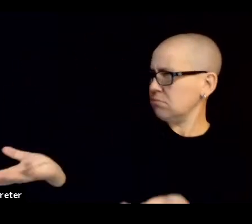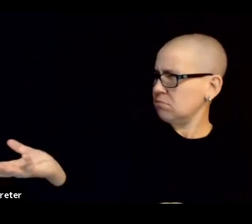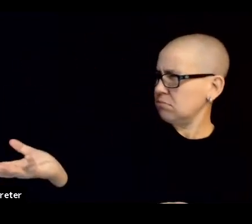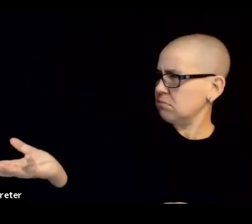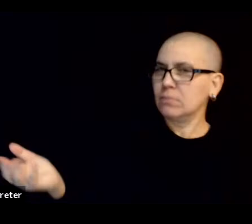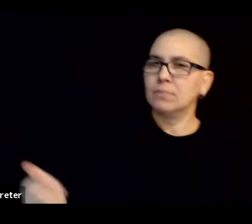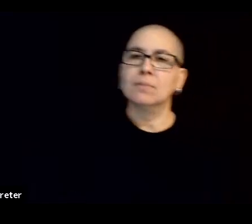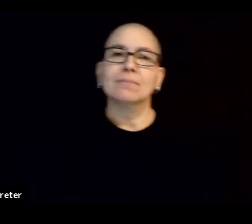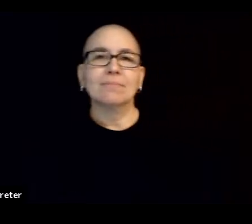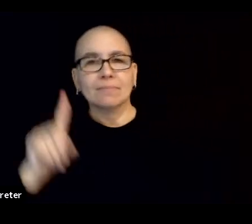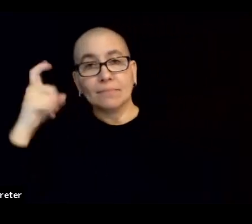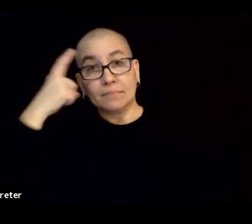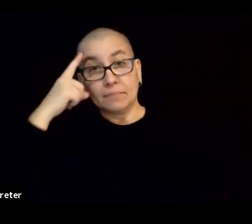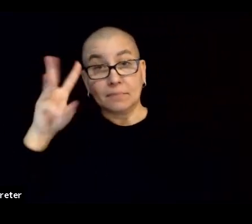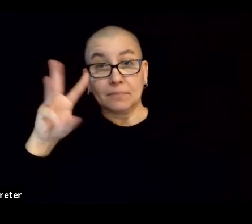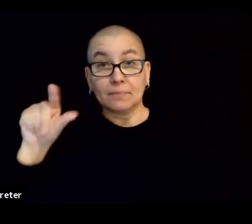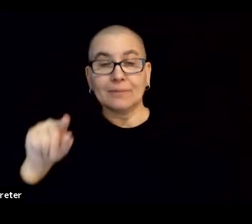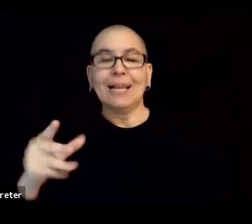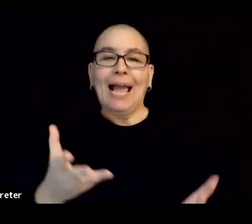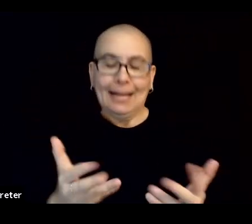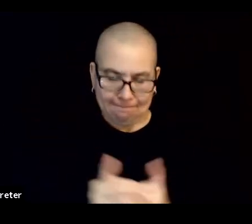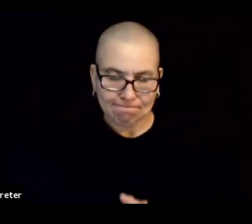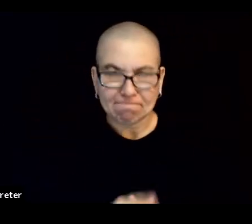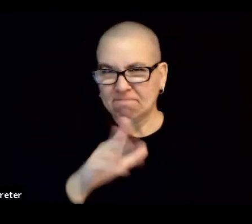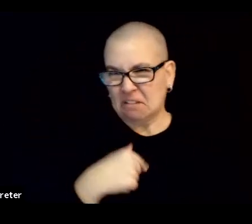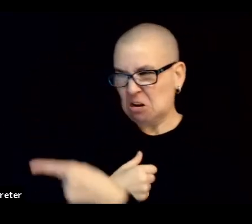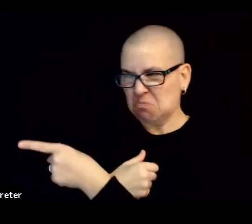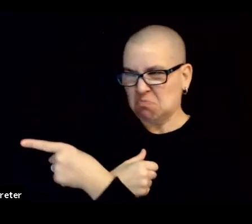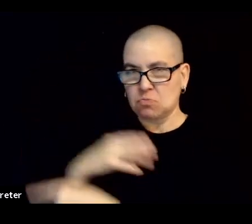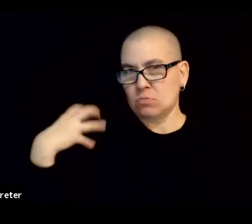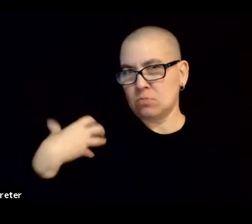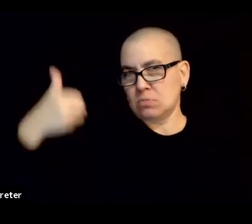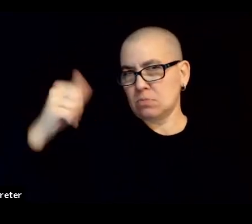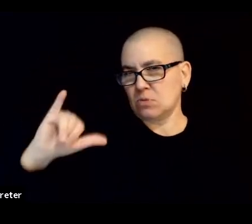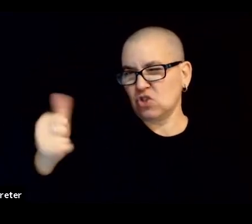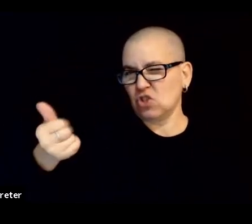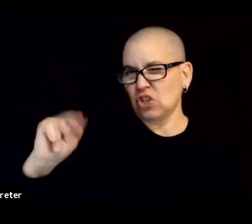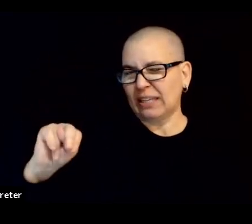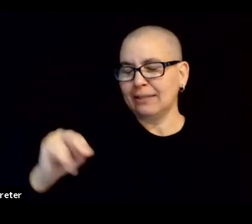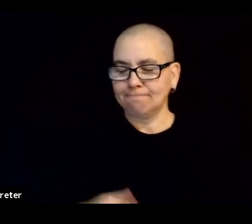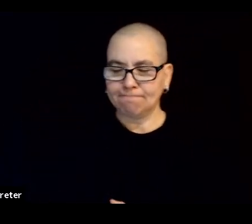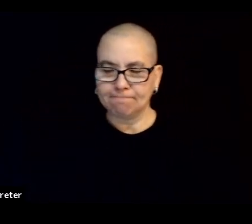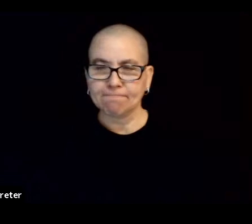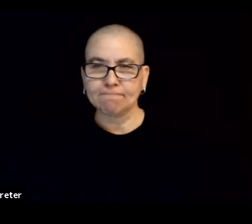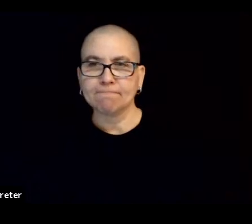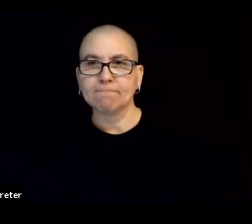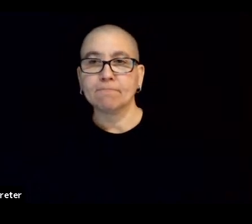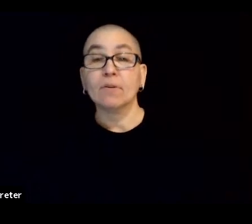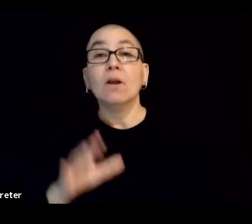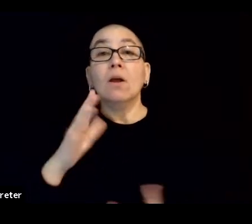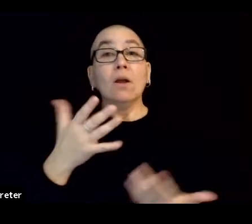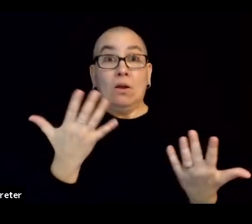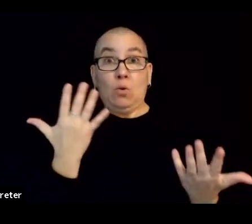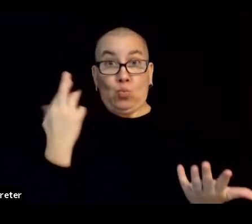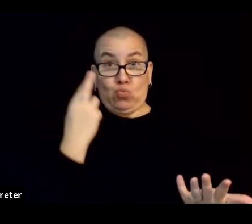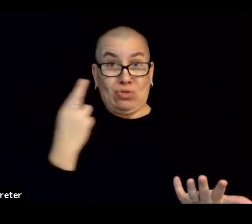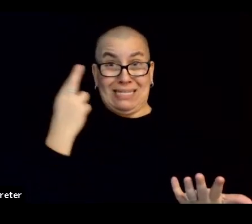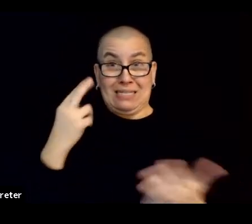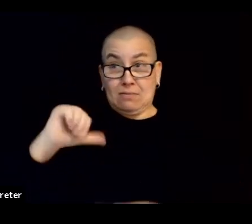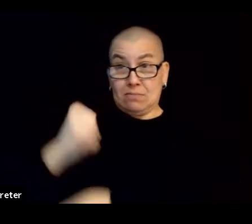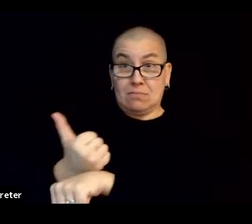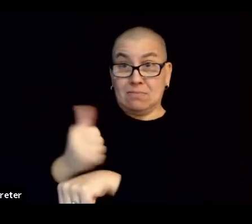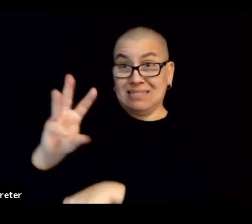64% of our deaths fall because of the number of people that fall in that. 64% of the deaths fall between age 65